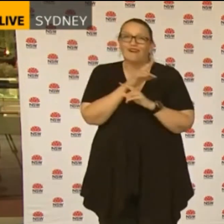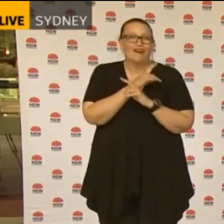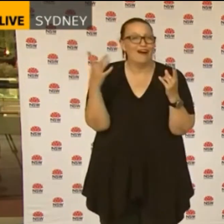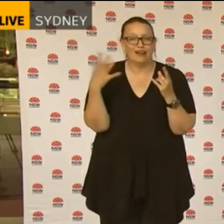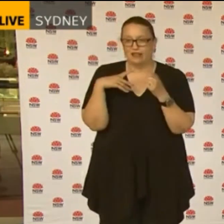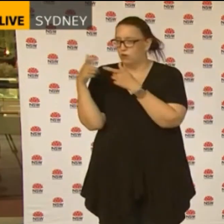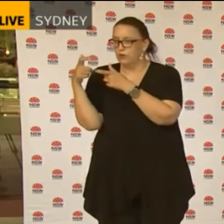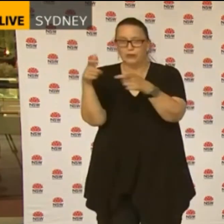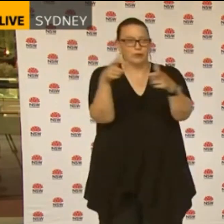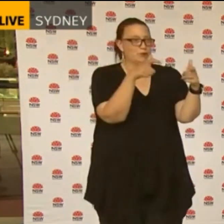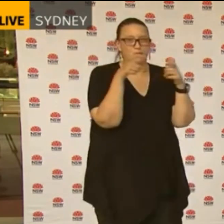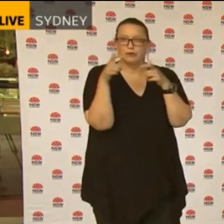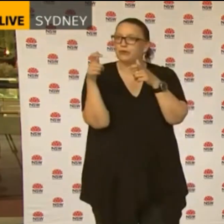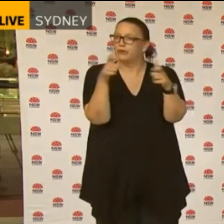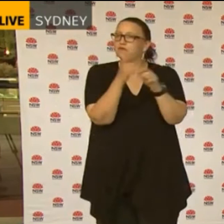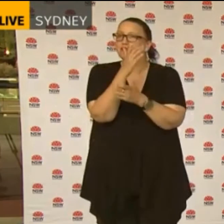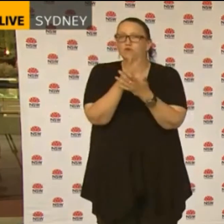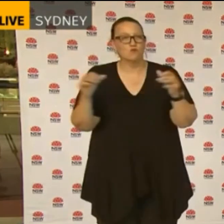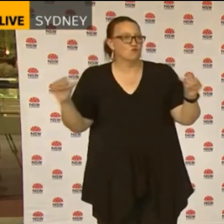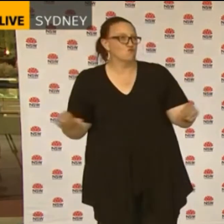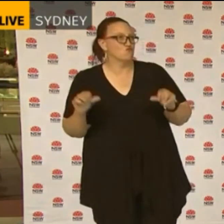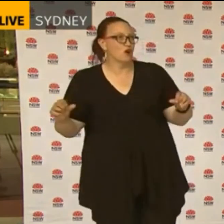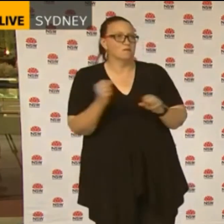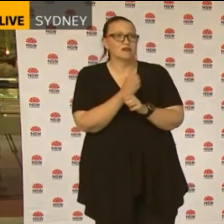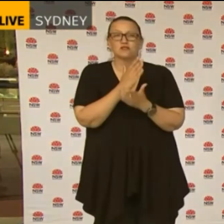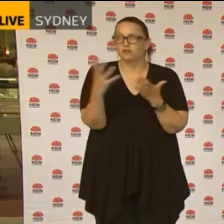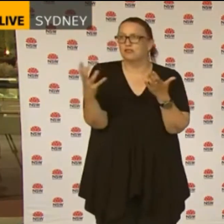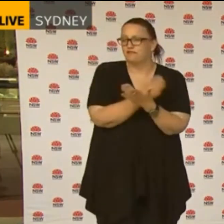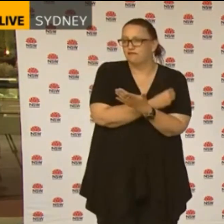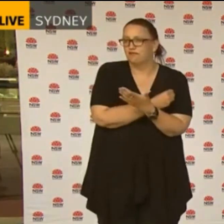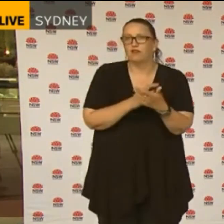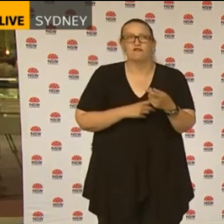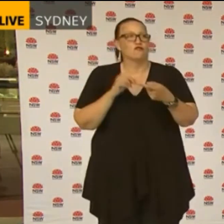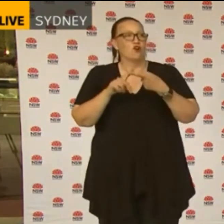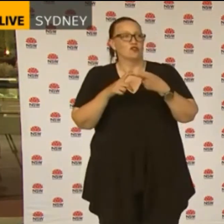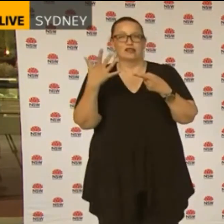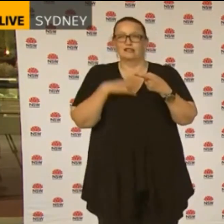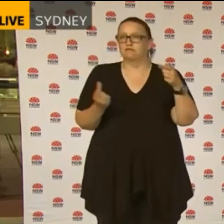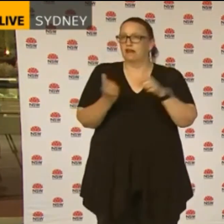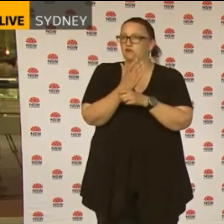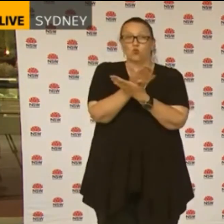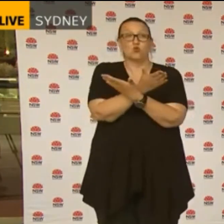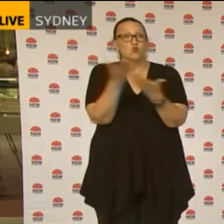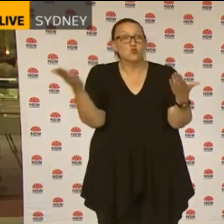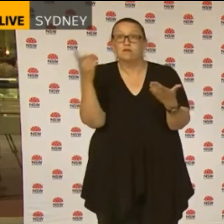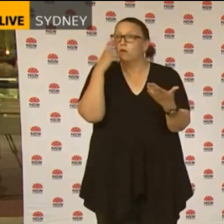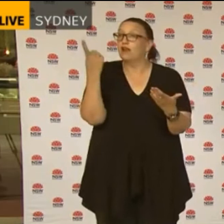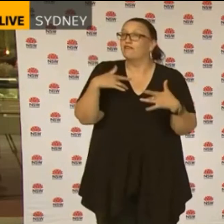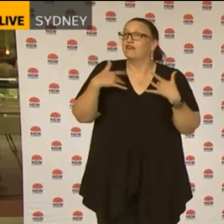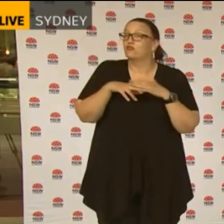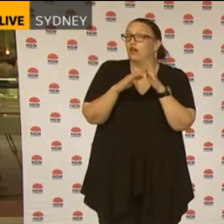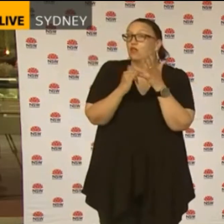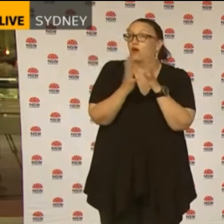have a conversation with the citizens of our state that our strategy is as much as possible, first and foremost, keeping them healthy and safe,